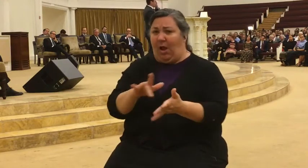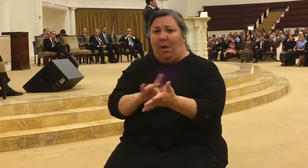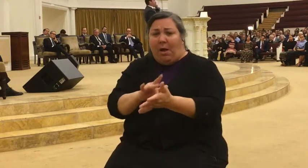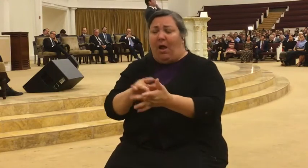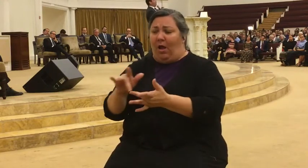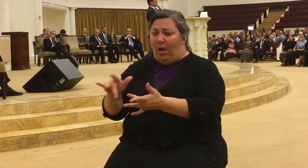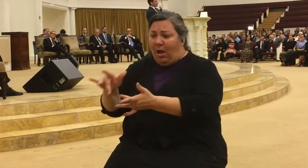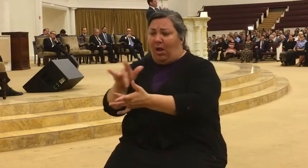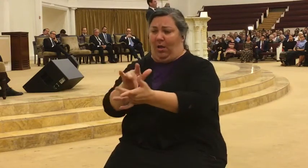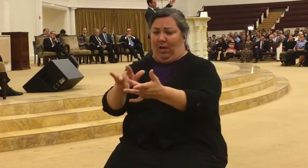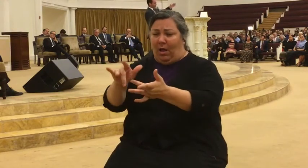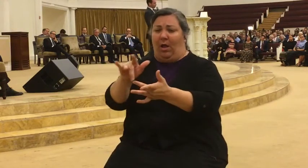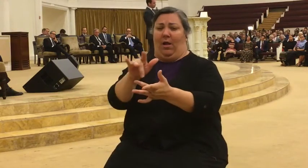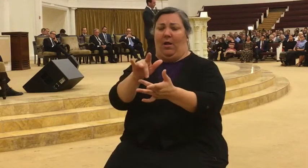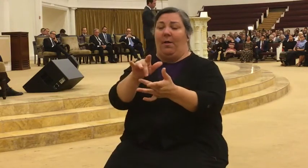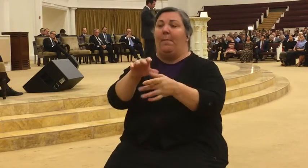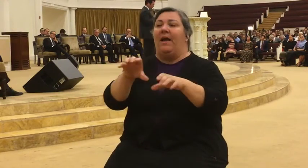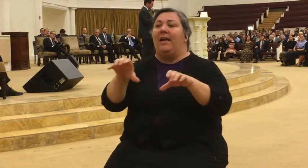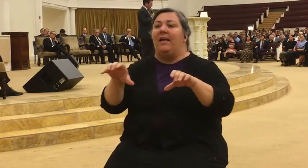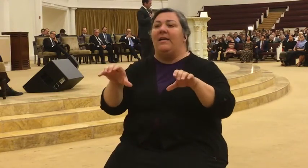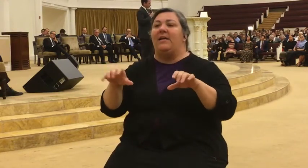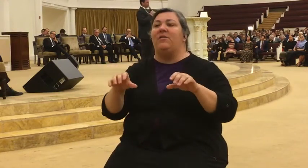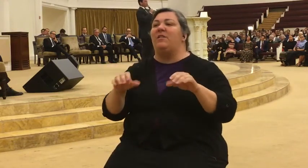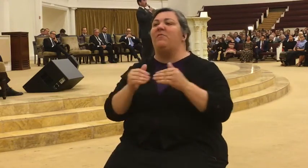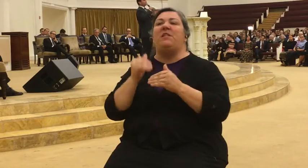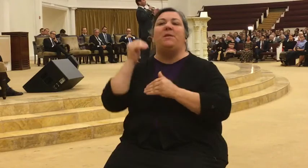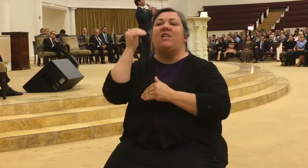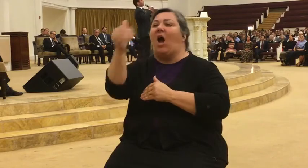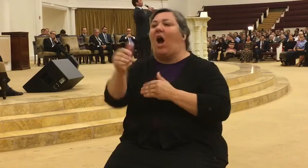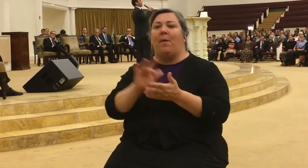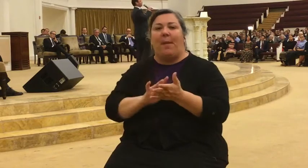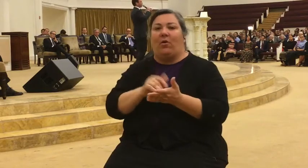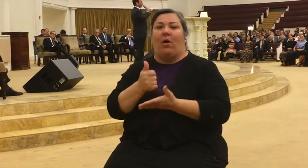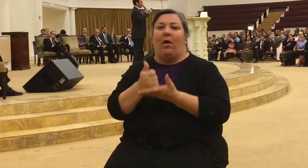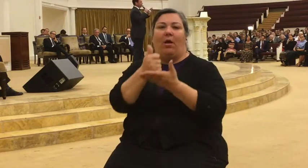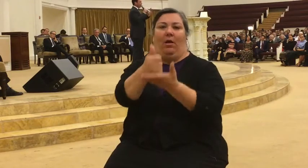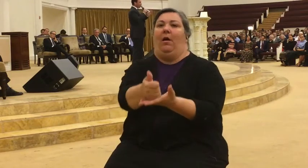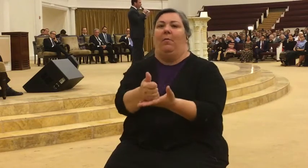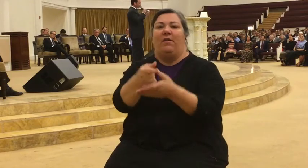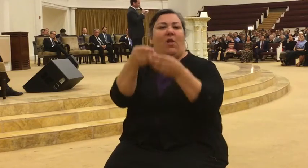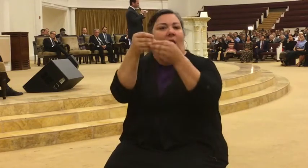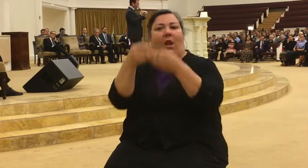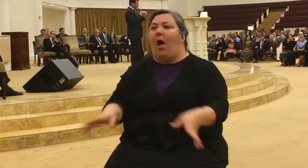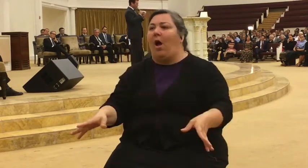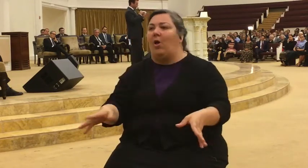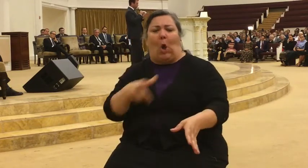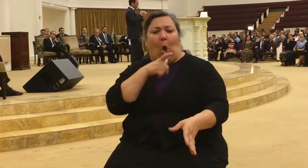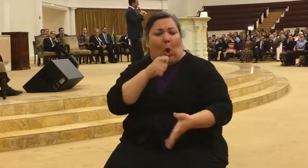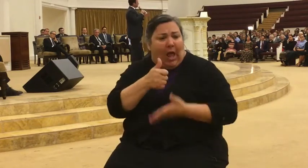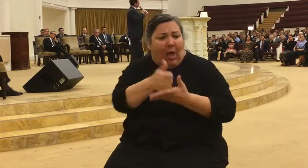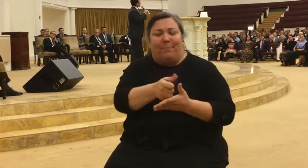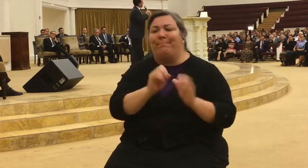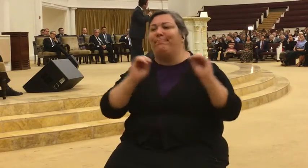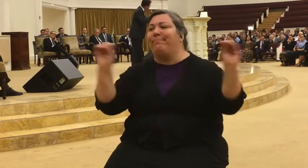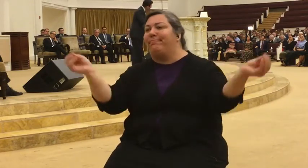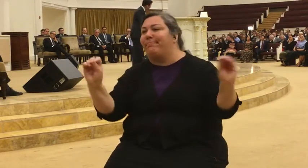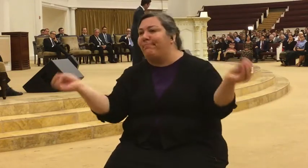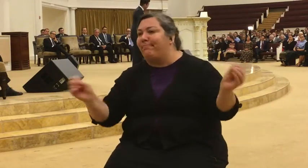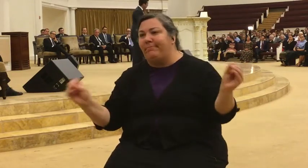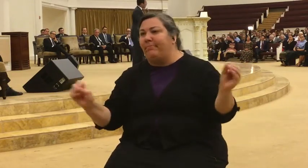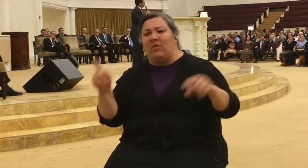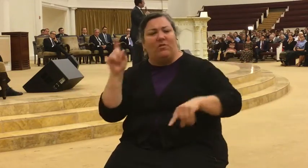And he traveled beyond what medicine could do to help him. He was lost in this place where no one could rescue him. The